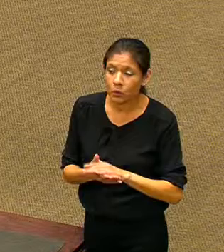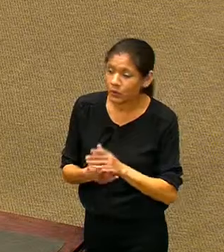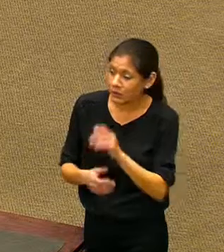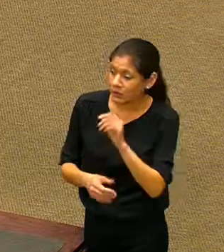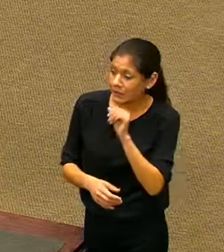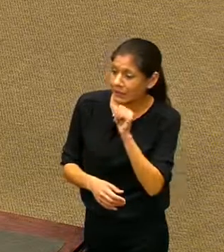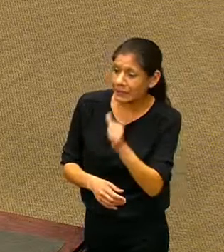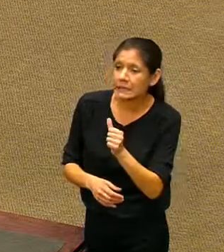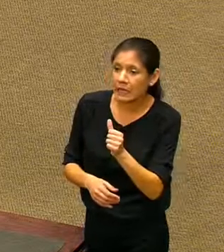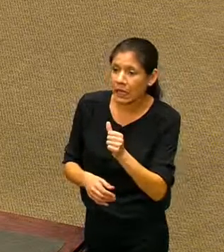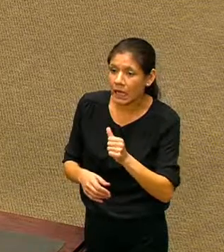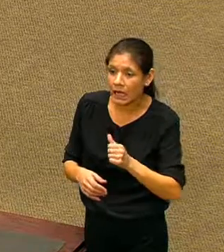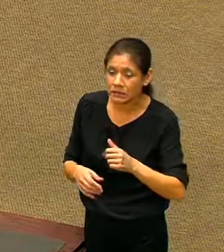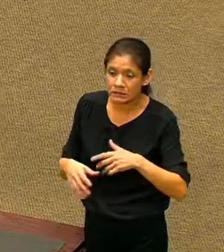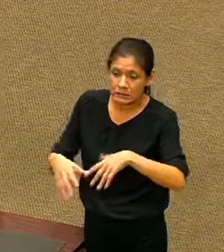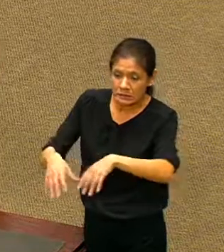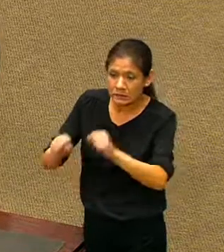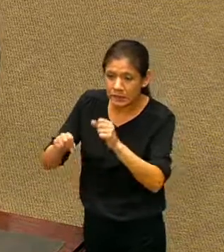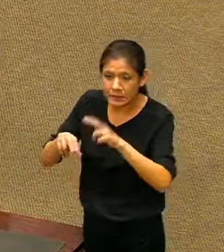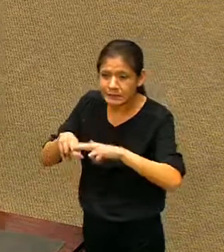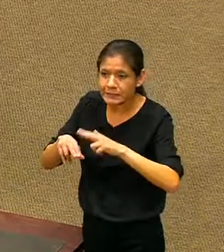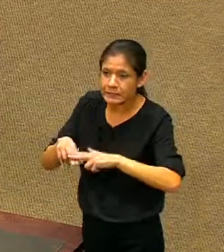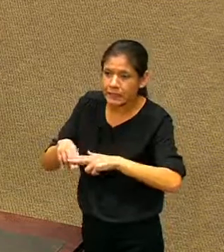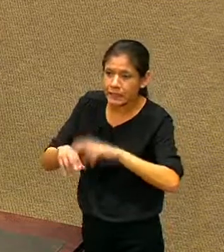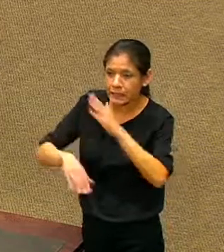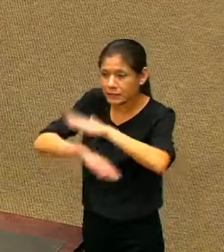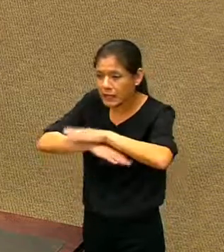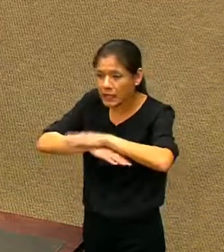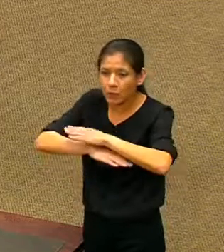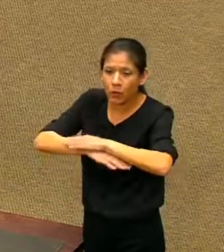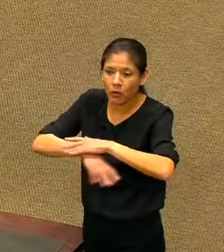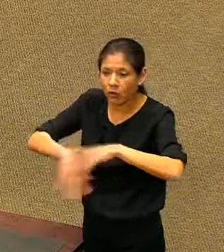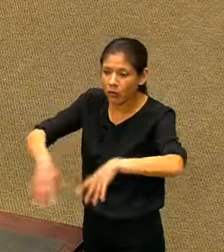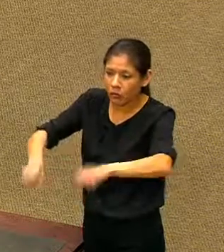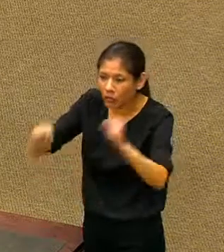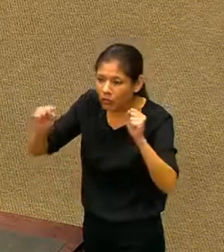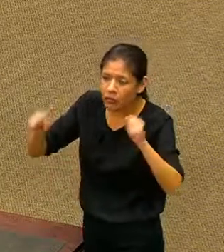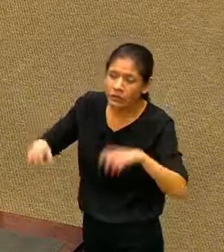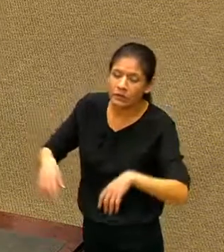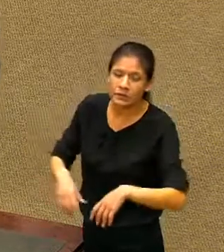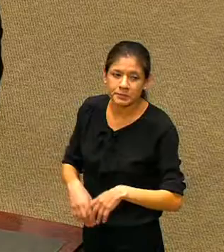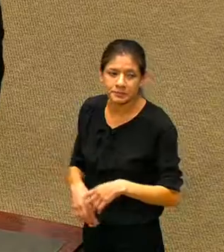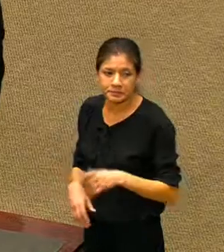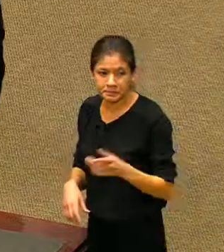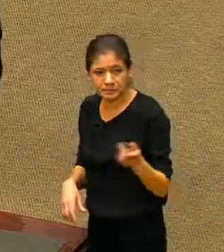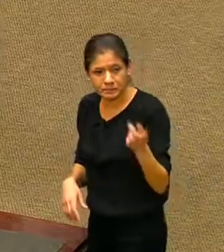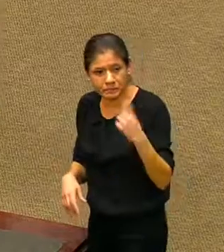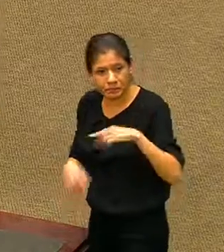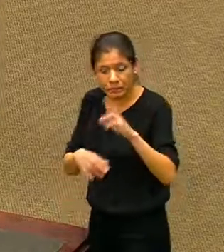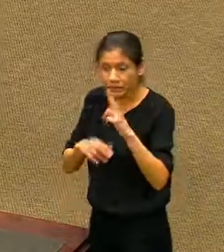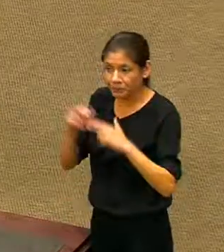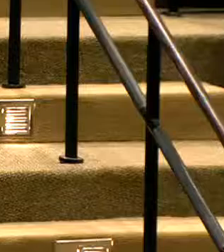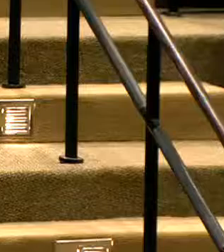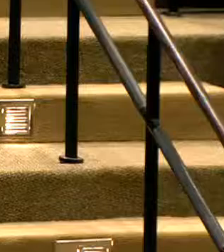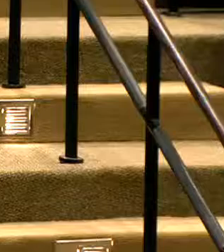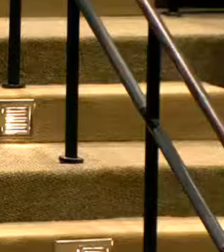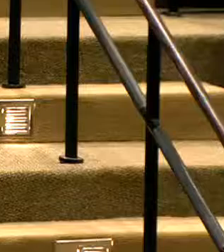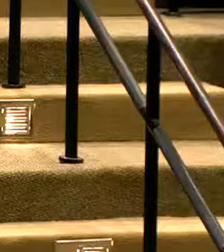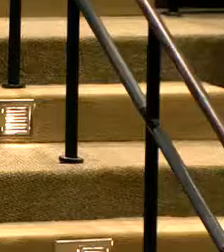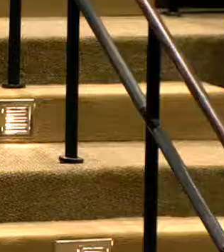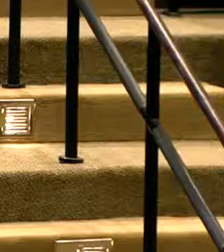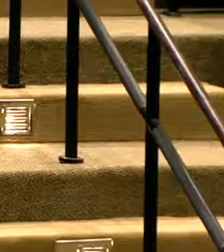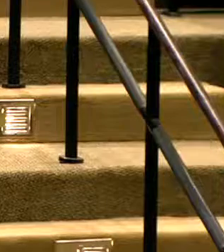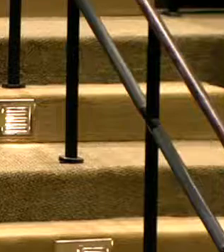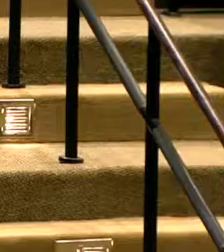not taking up a seat and having his table take up two more. As we're building this, are we going to leave the